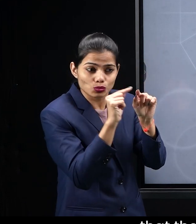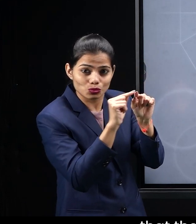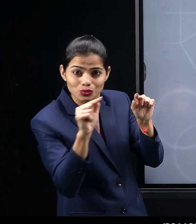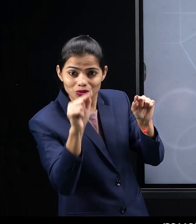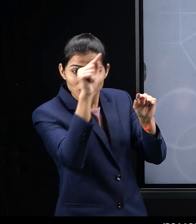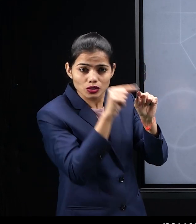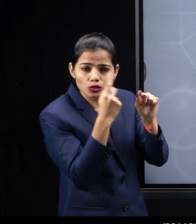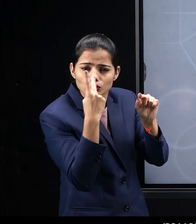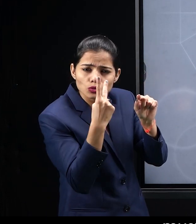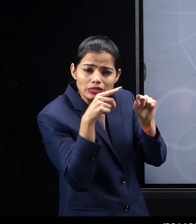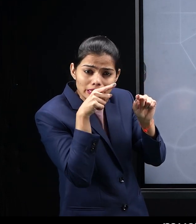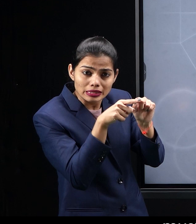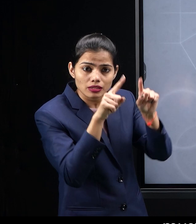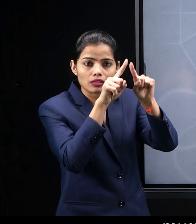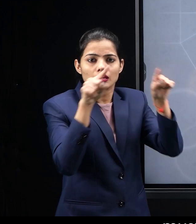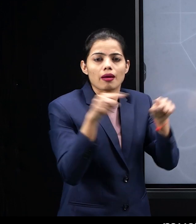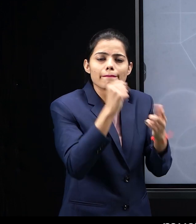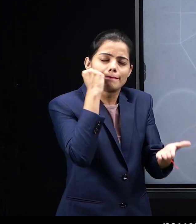triangle must be greater than the third side.